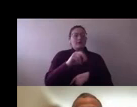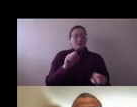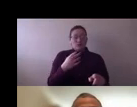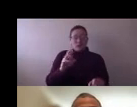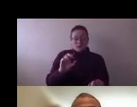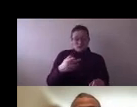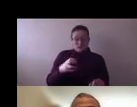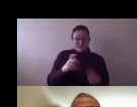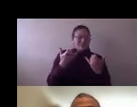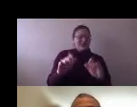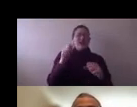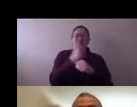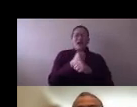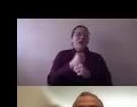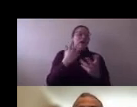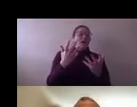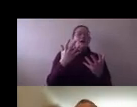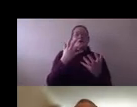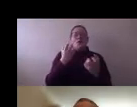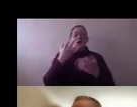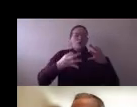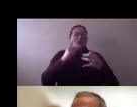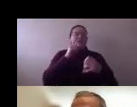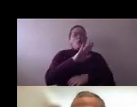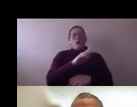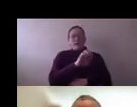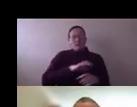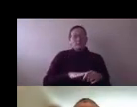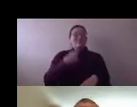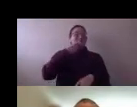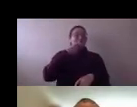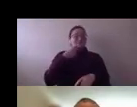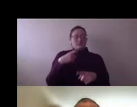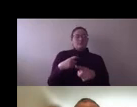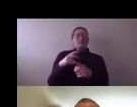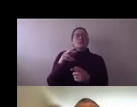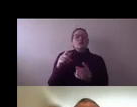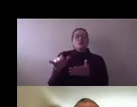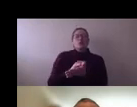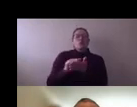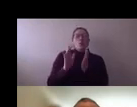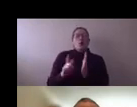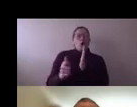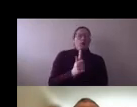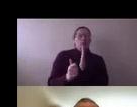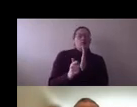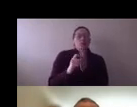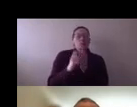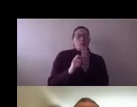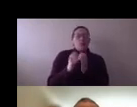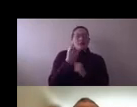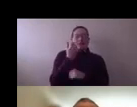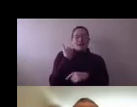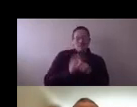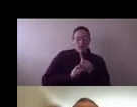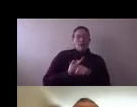in her case. And most recently, there was a New Yorker magazine article just last month.